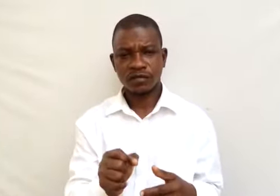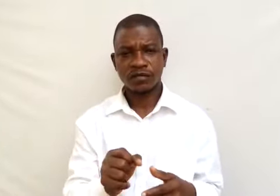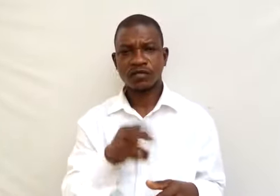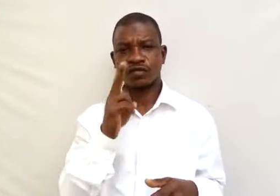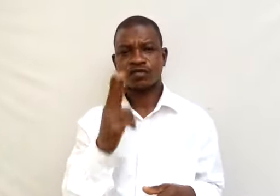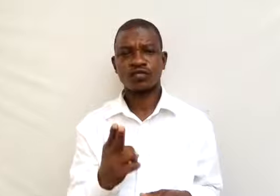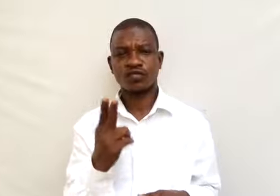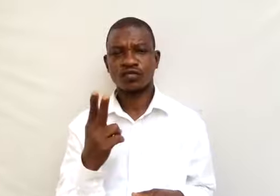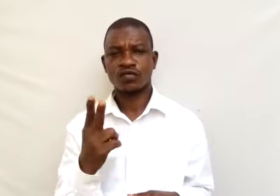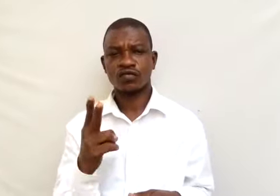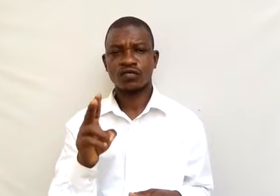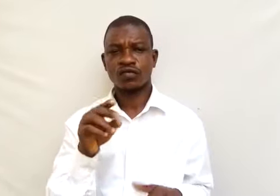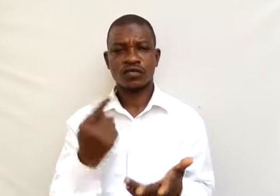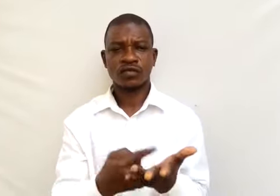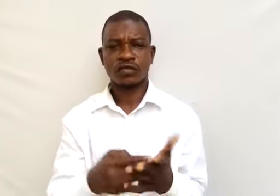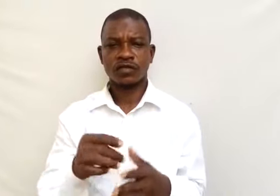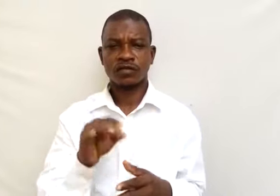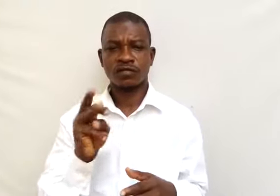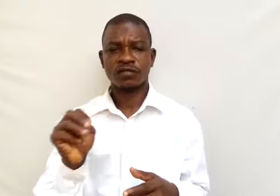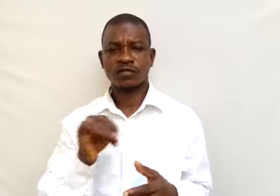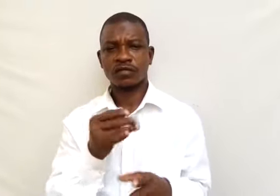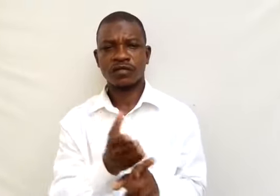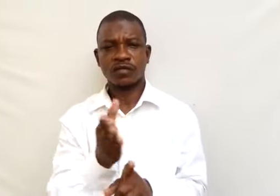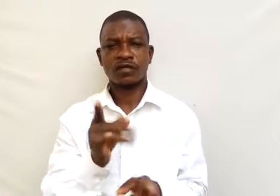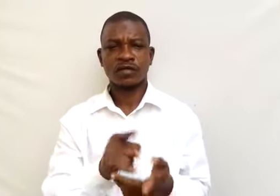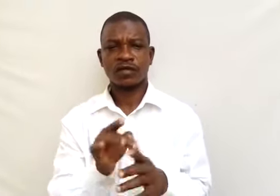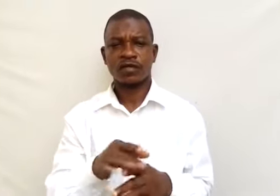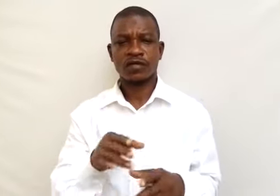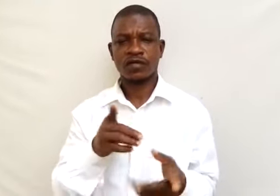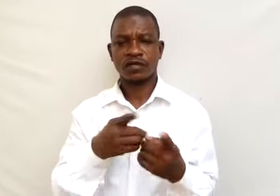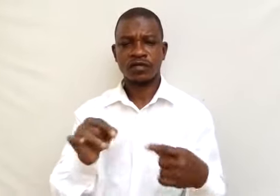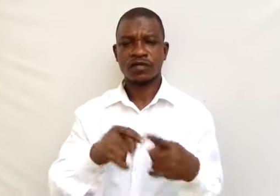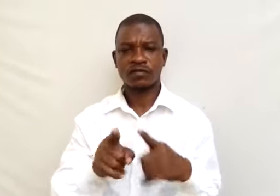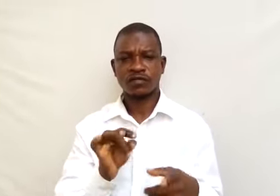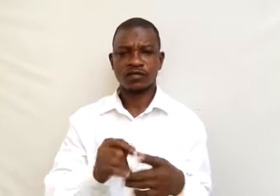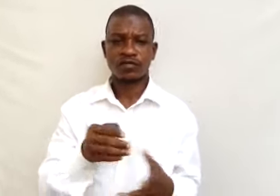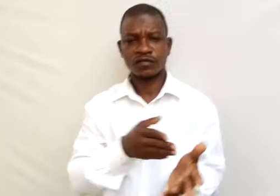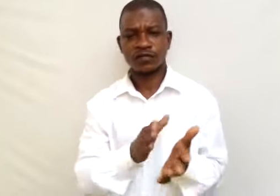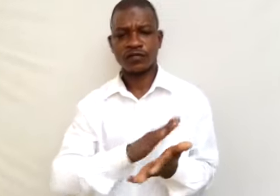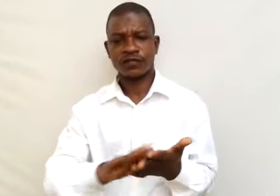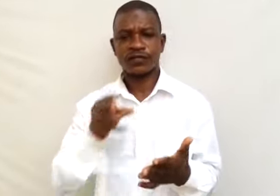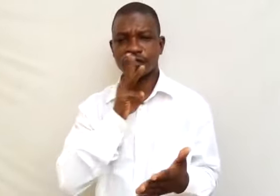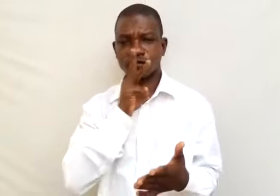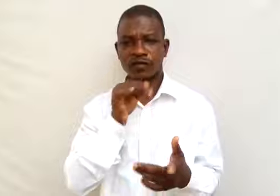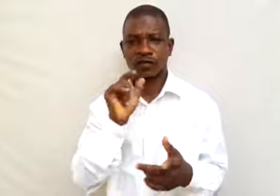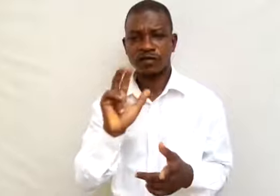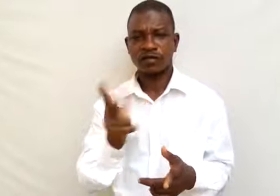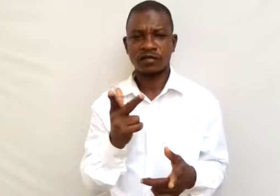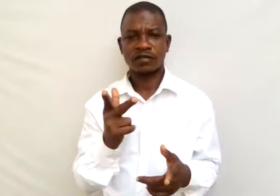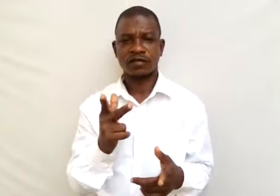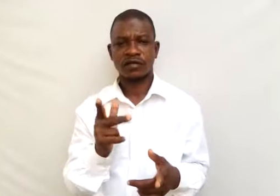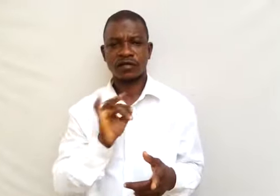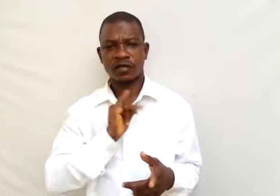discuss majorly on size of freshwater three identify